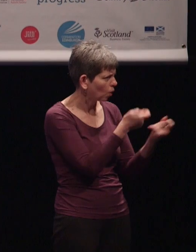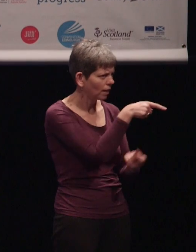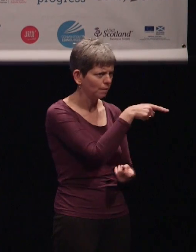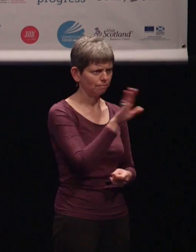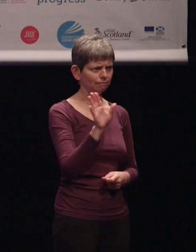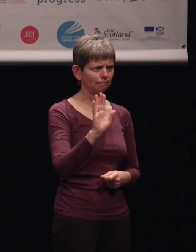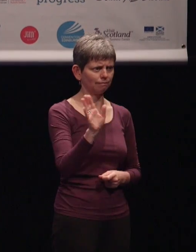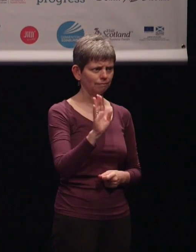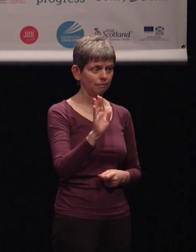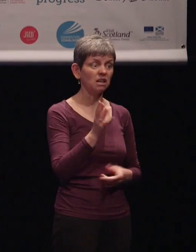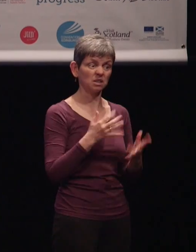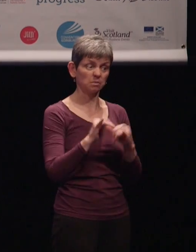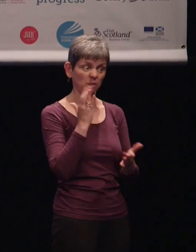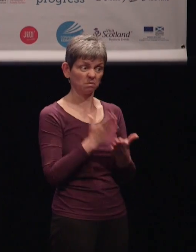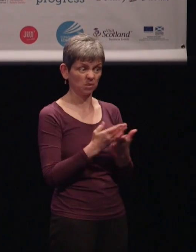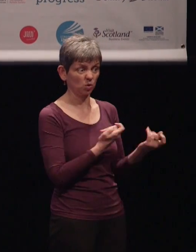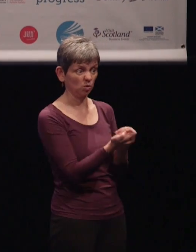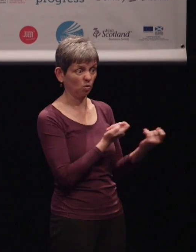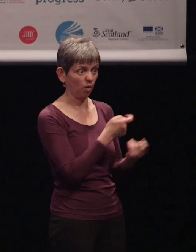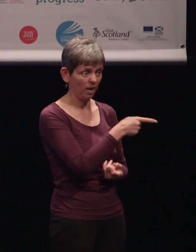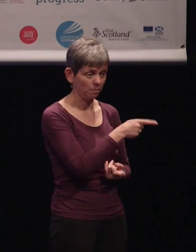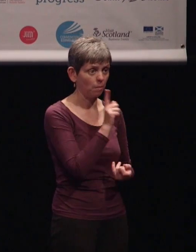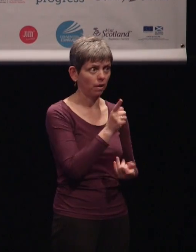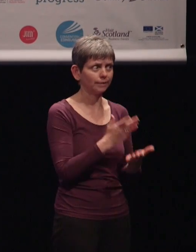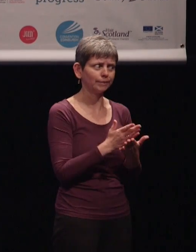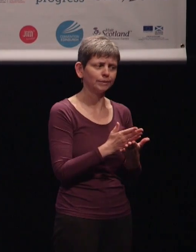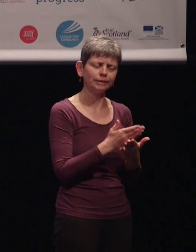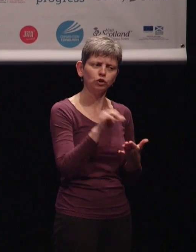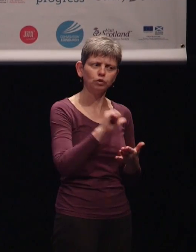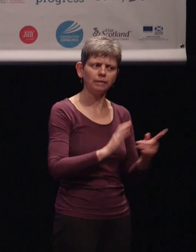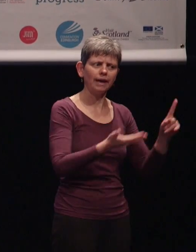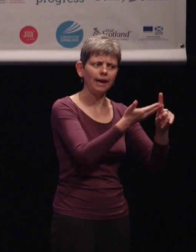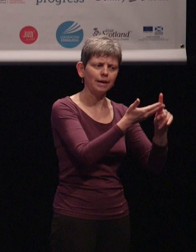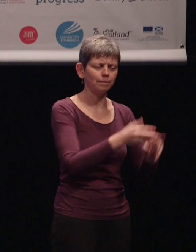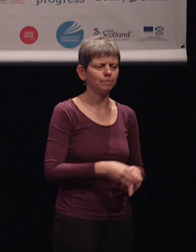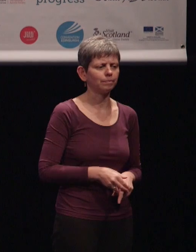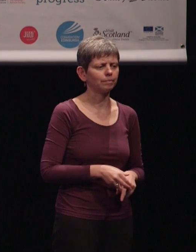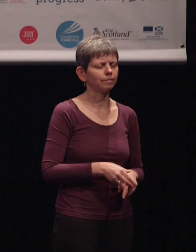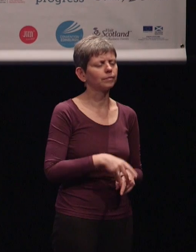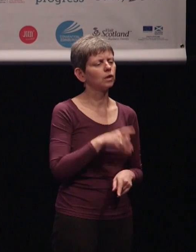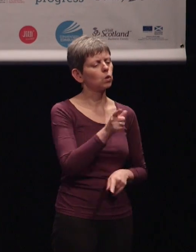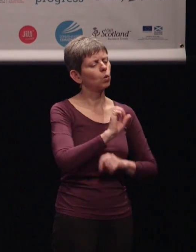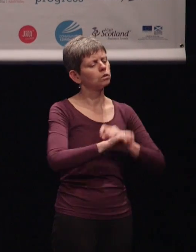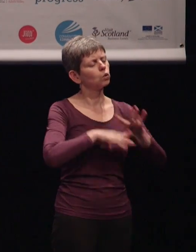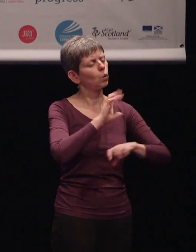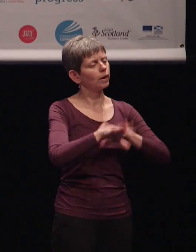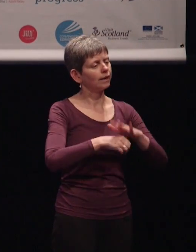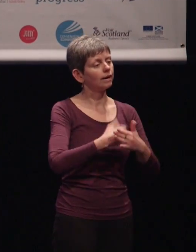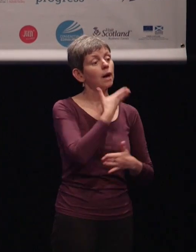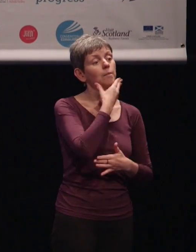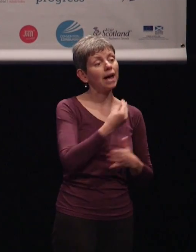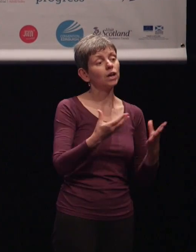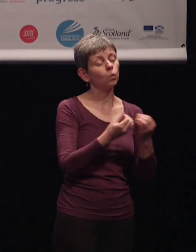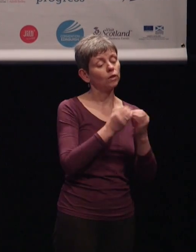do that ever so often. So let me tell you a story. It's about a man with autism and Down syndrome. He